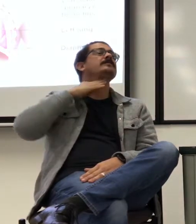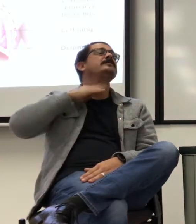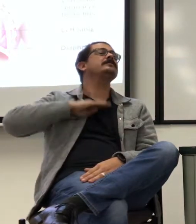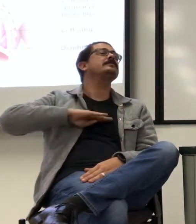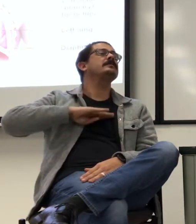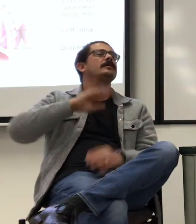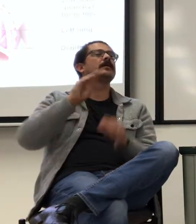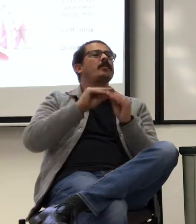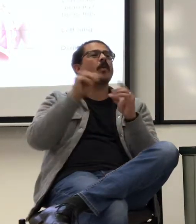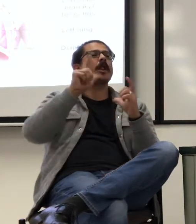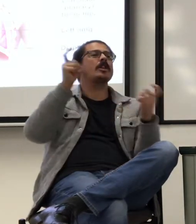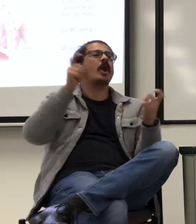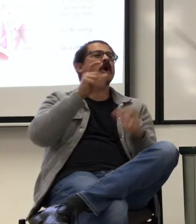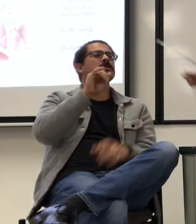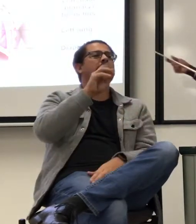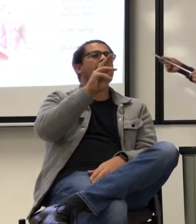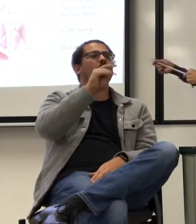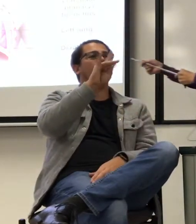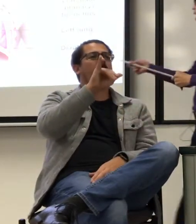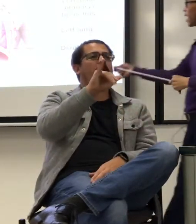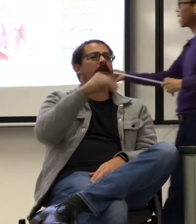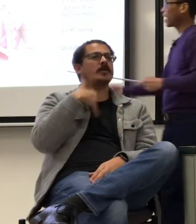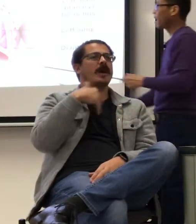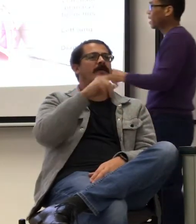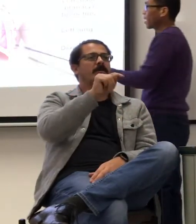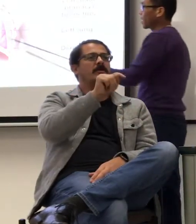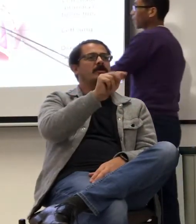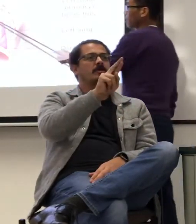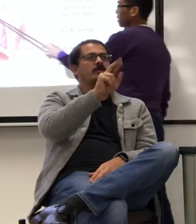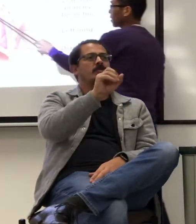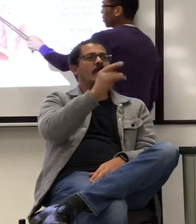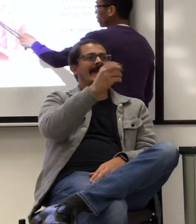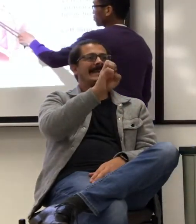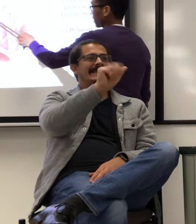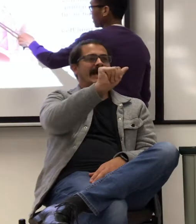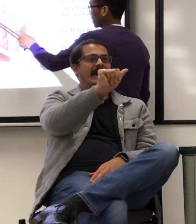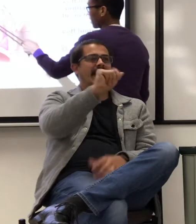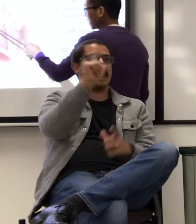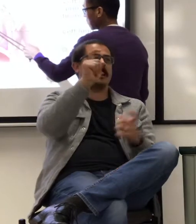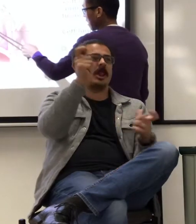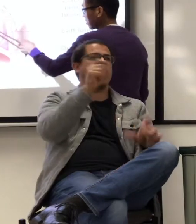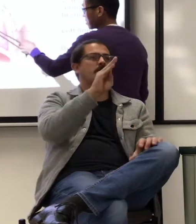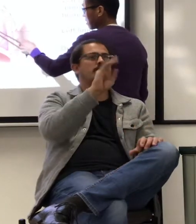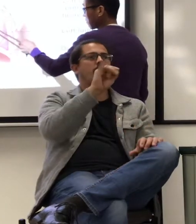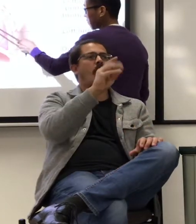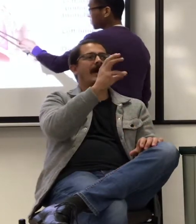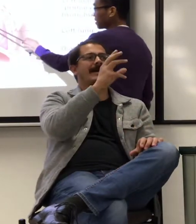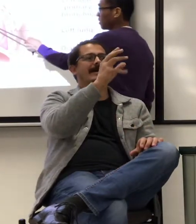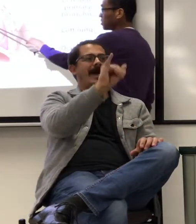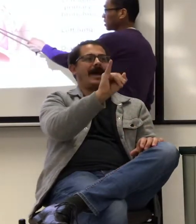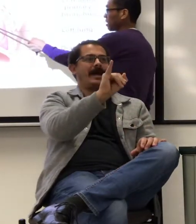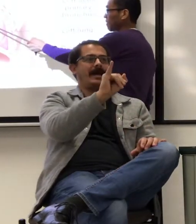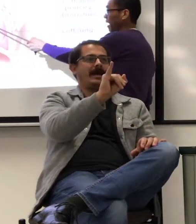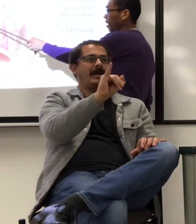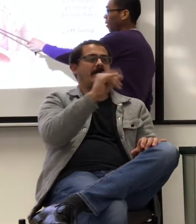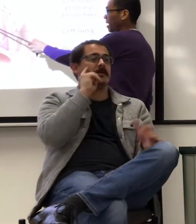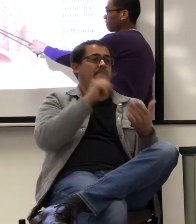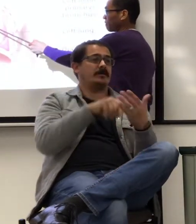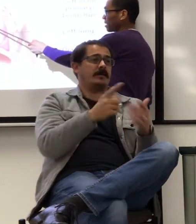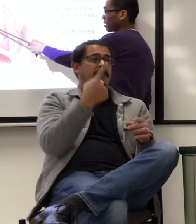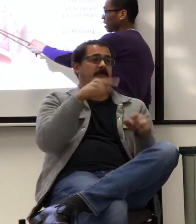larger airways. Like you have the trachea and these large bronchi. One trachea, and it divides. You can see the first division of